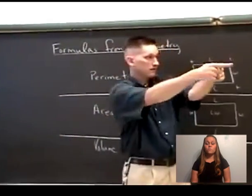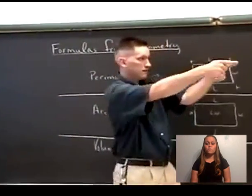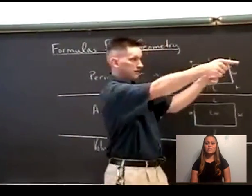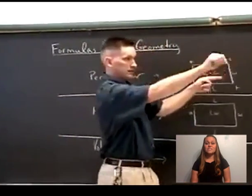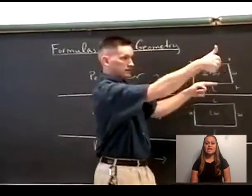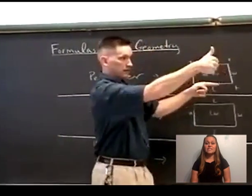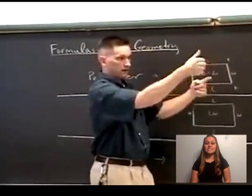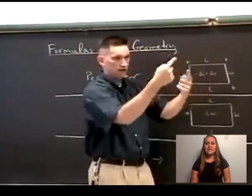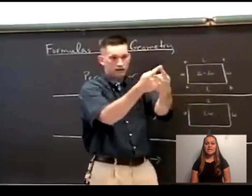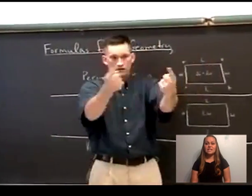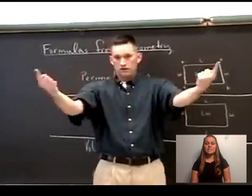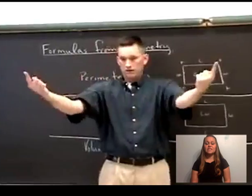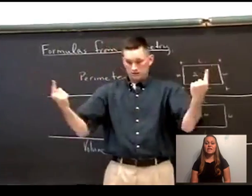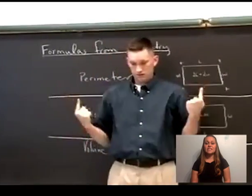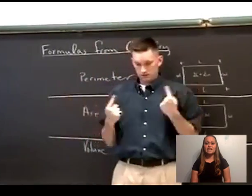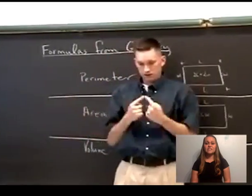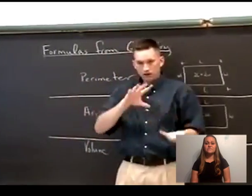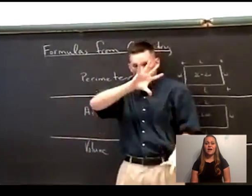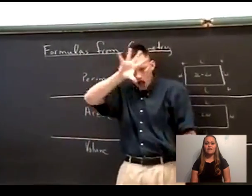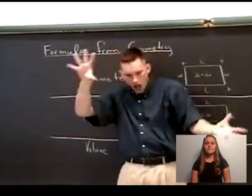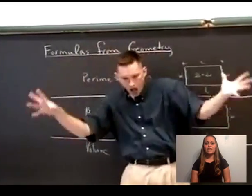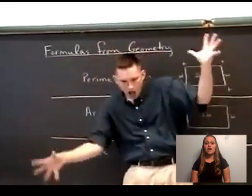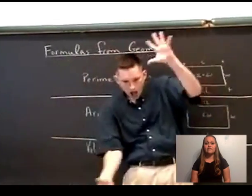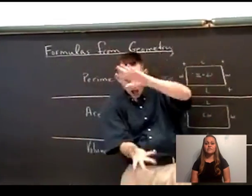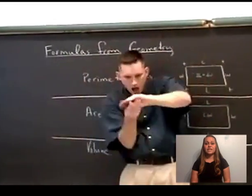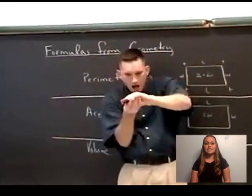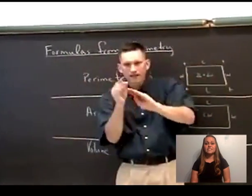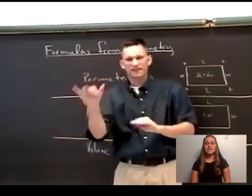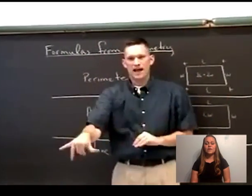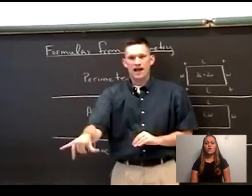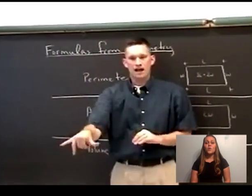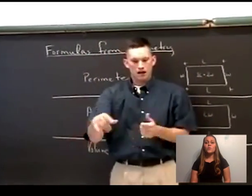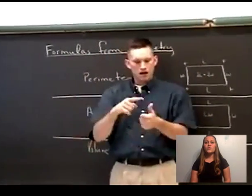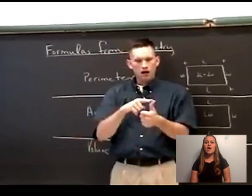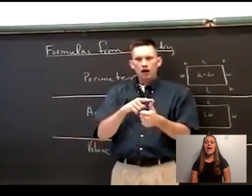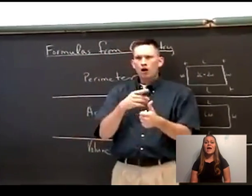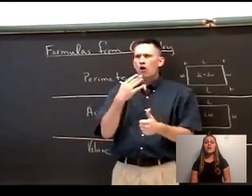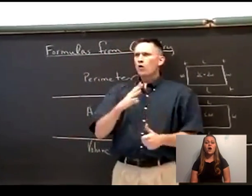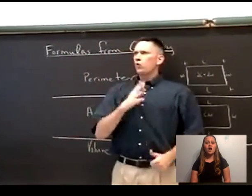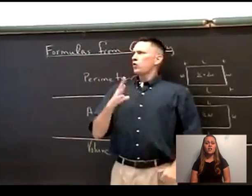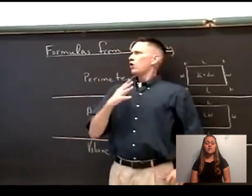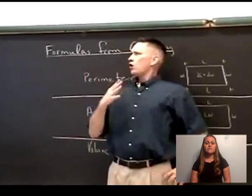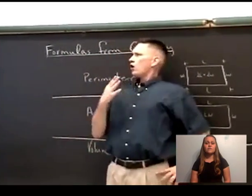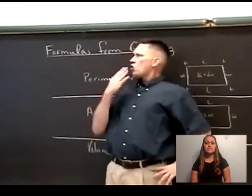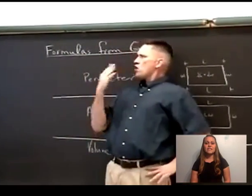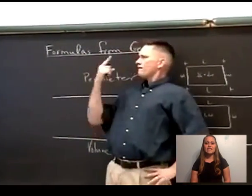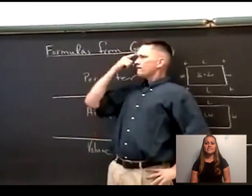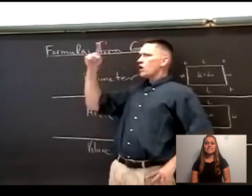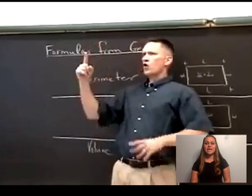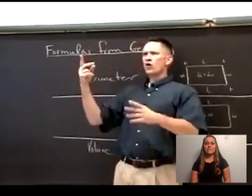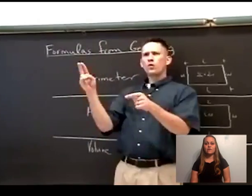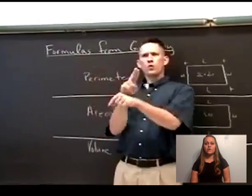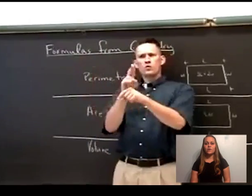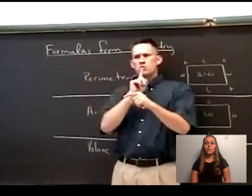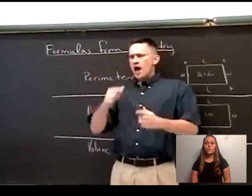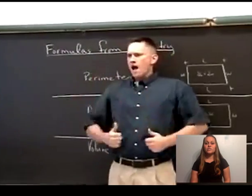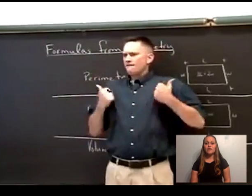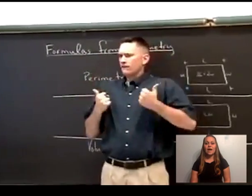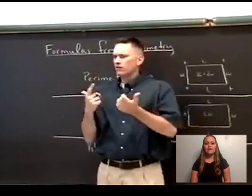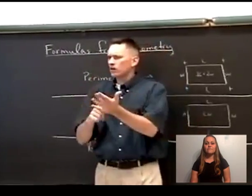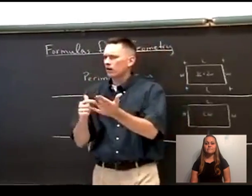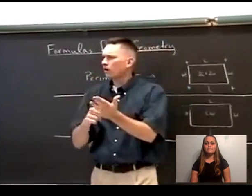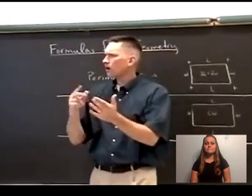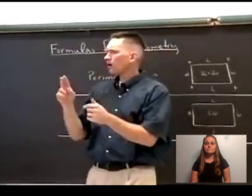feet, one side is 10, the next side is 5, and the other side is 10. When you add all of those lengths together, what